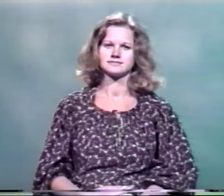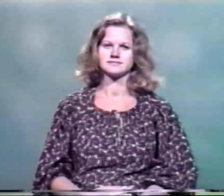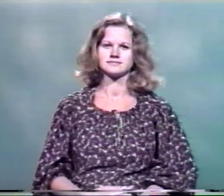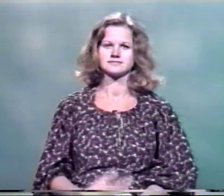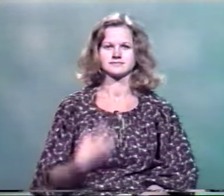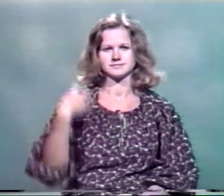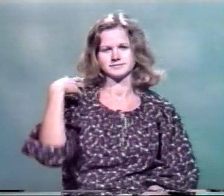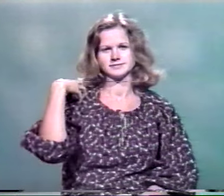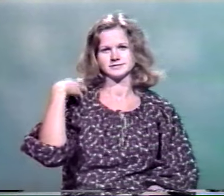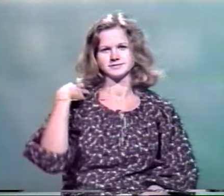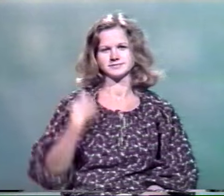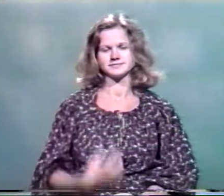Boss.